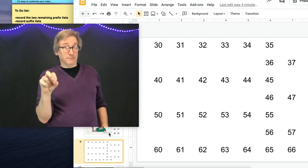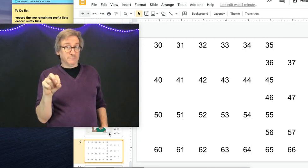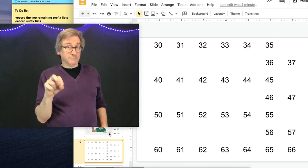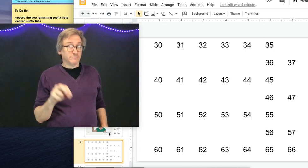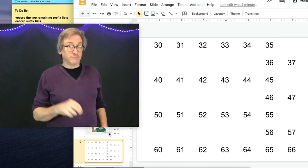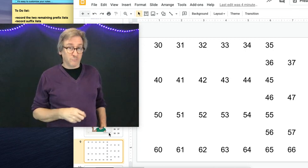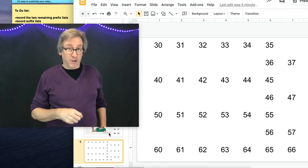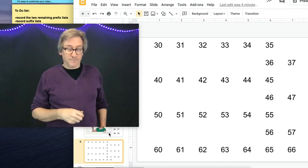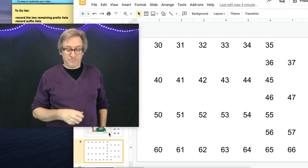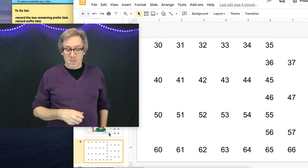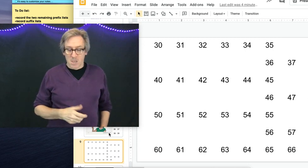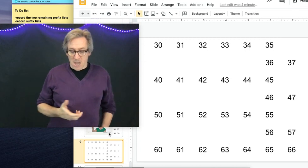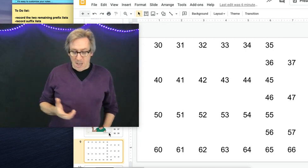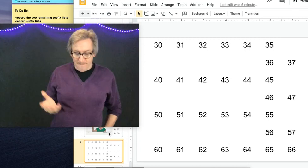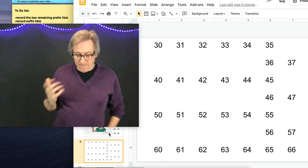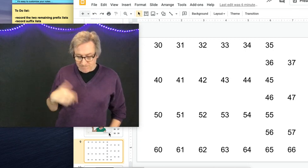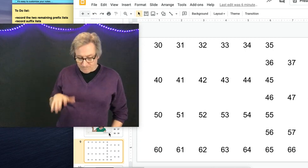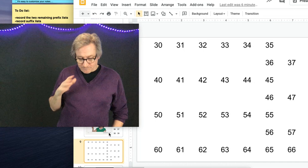2030, right?